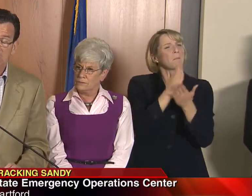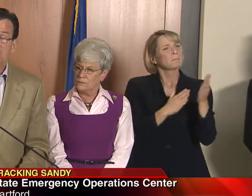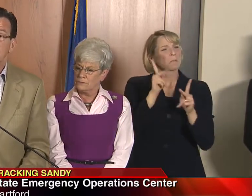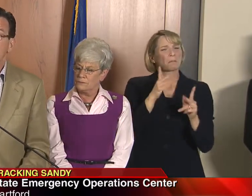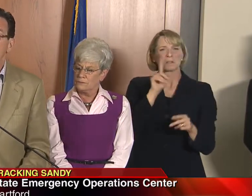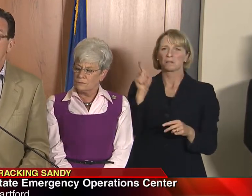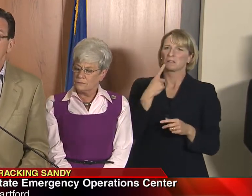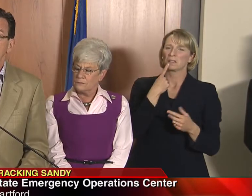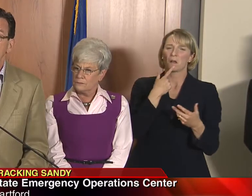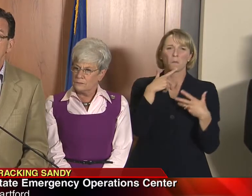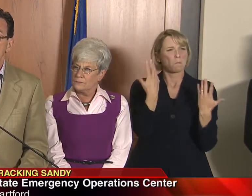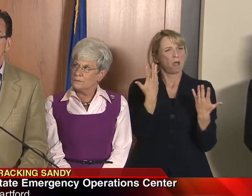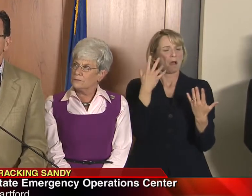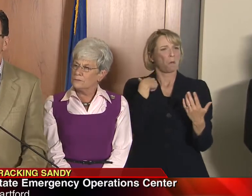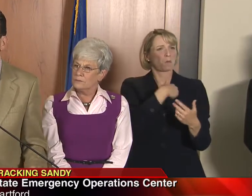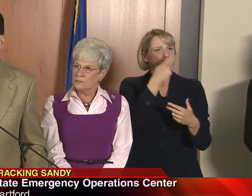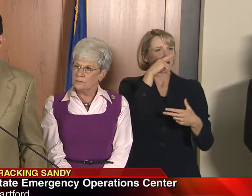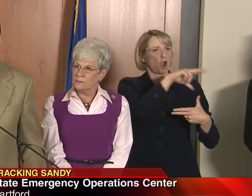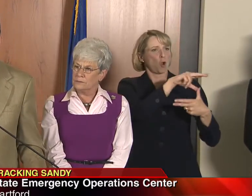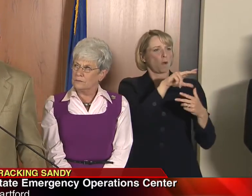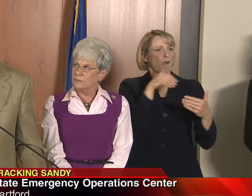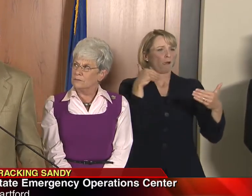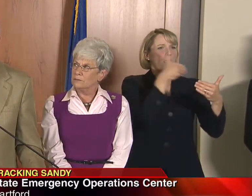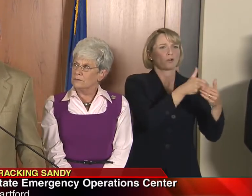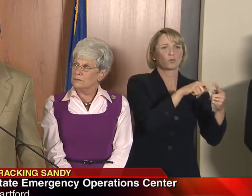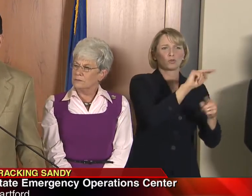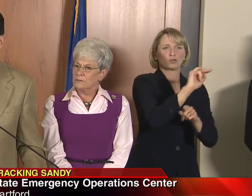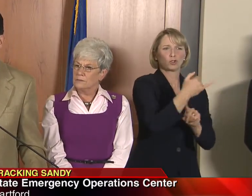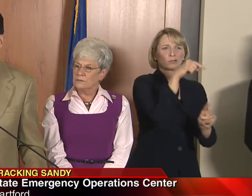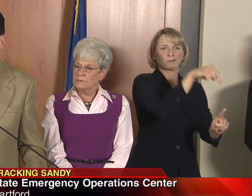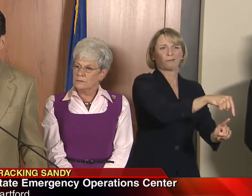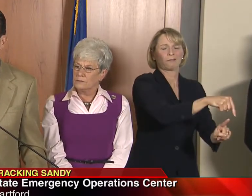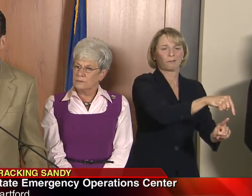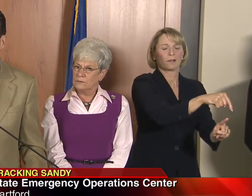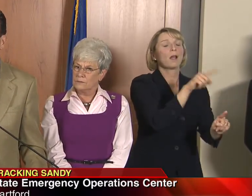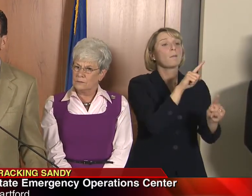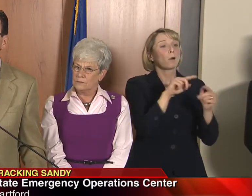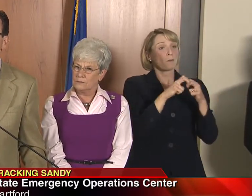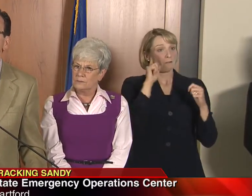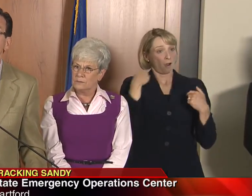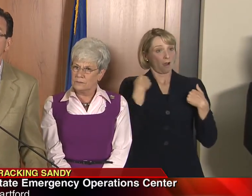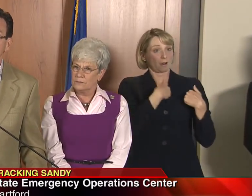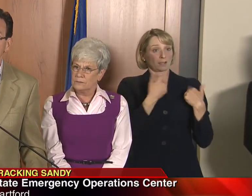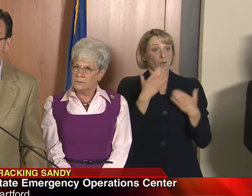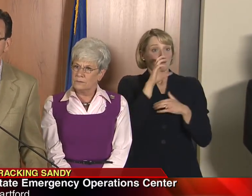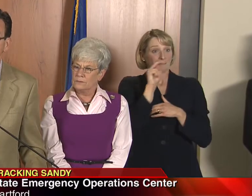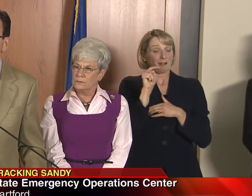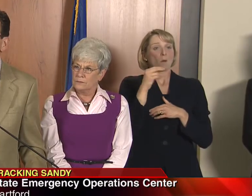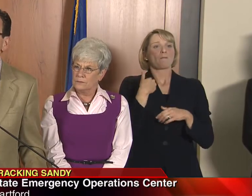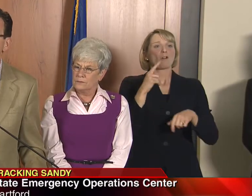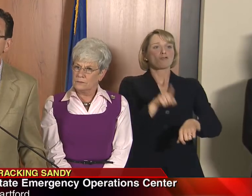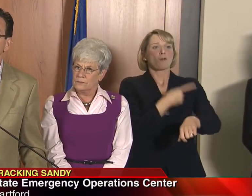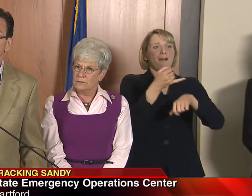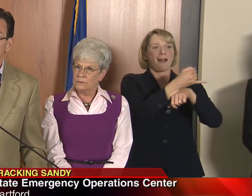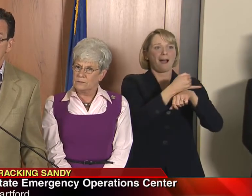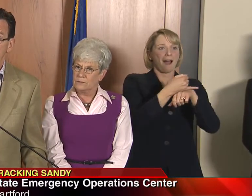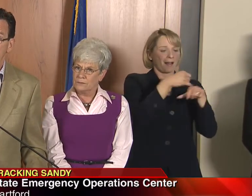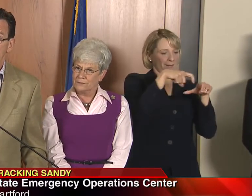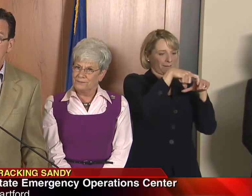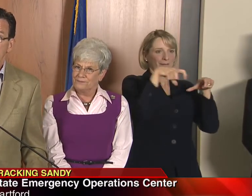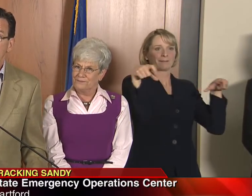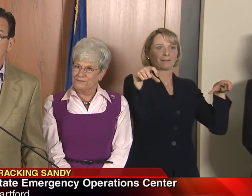towards New Jersey. The problem for Connecticut in this particular storm is the presence of Long Island, which we've never been able to